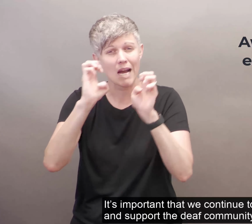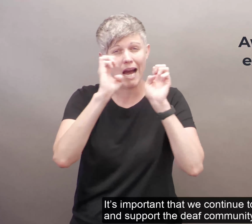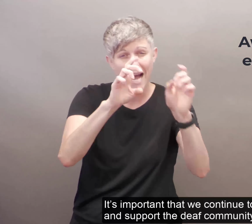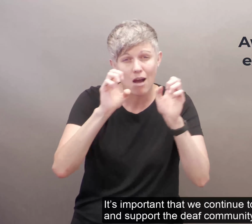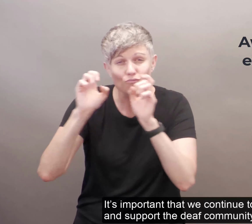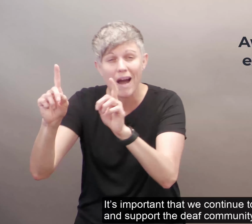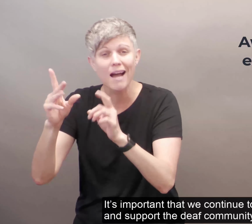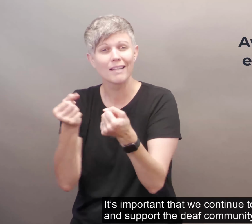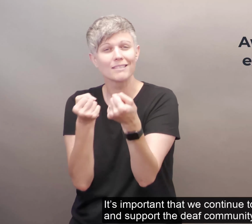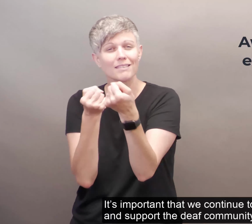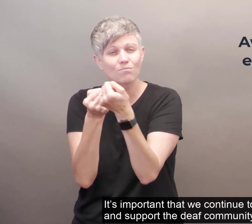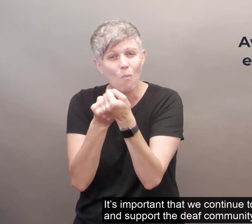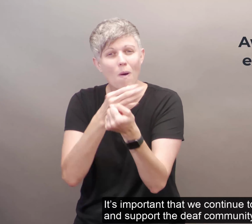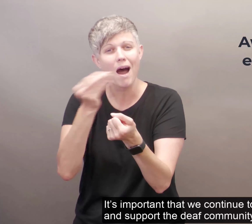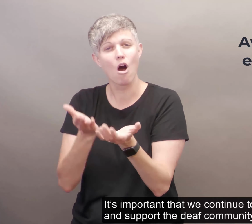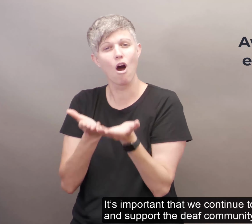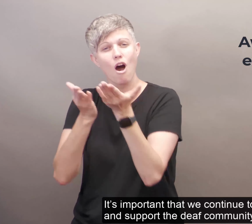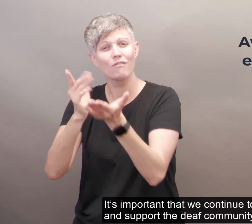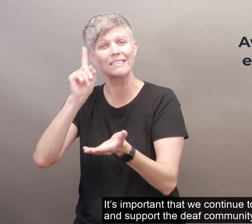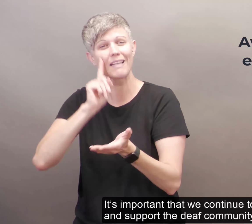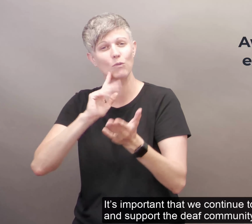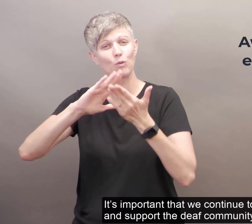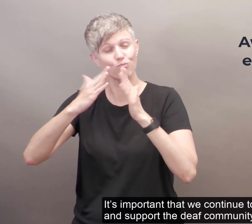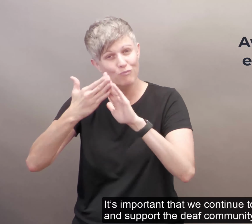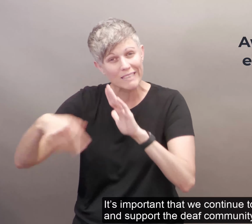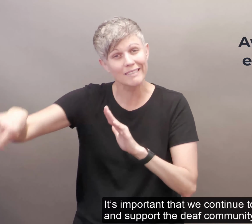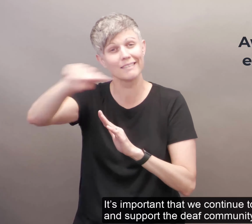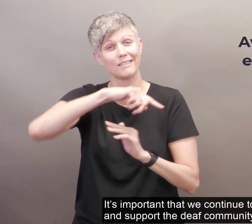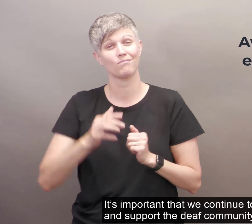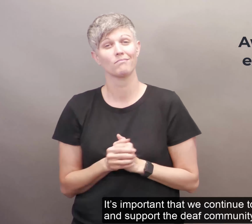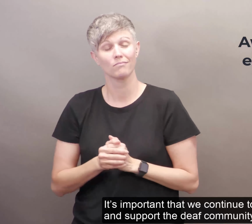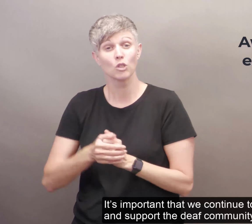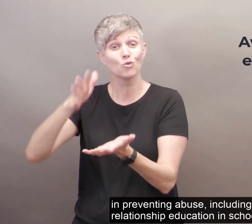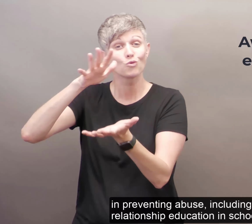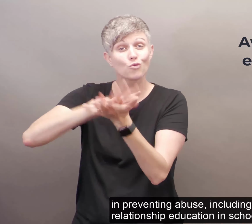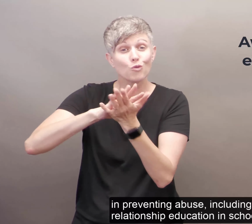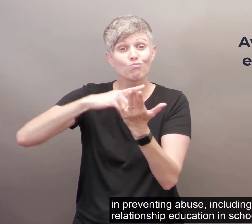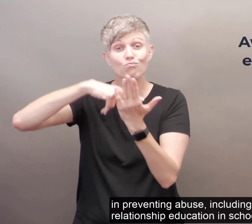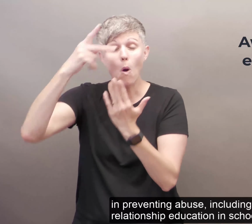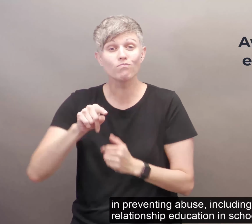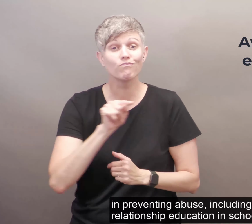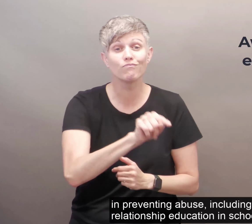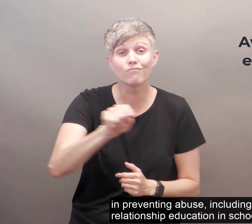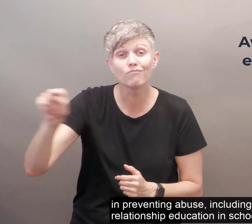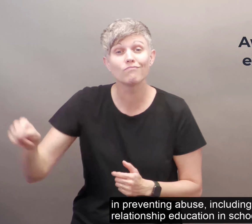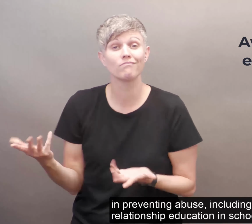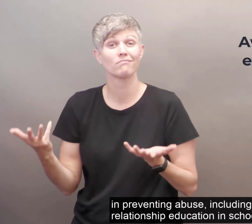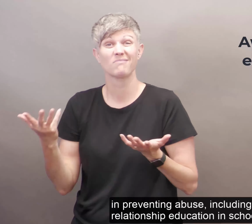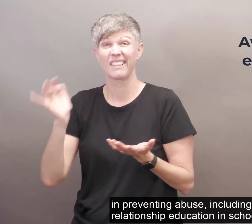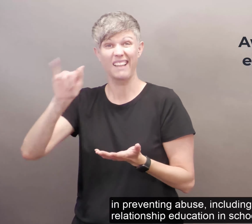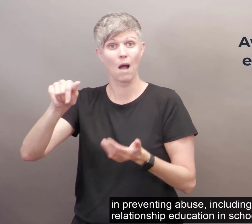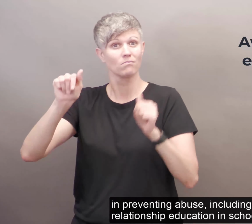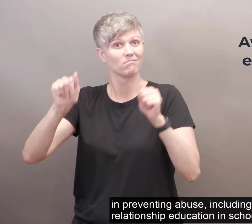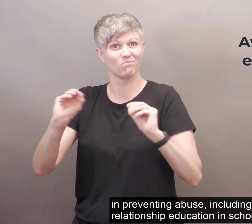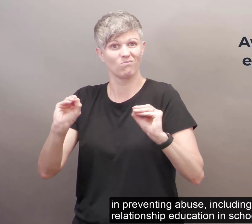of trafficking. It's important that we continue to educate and support the deaf community in preventing abuse, including